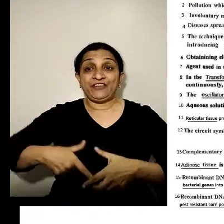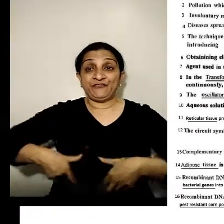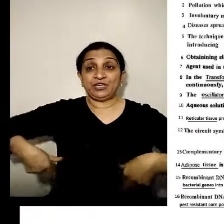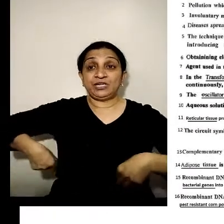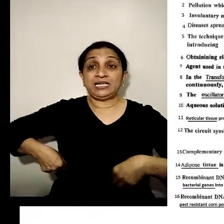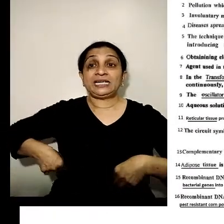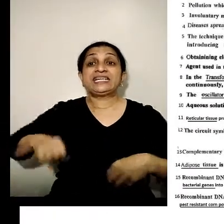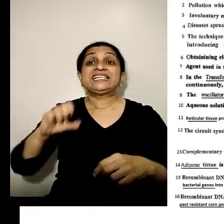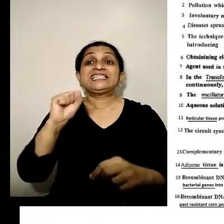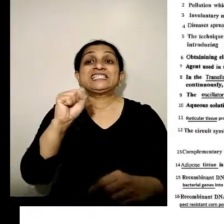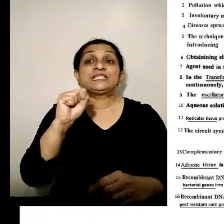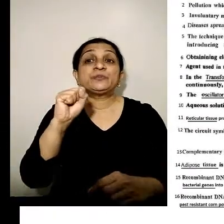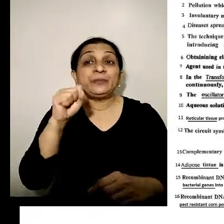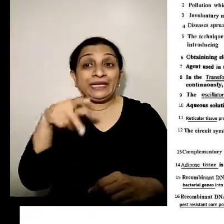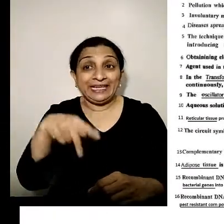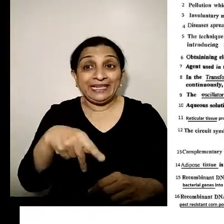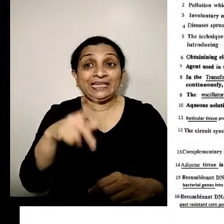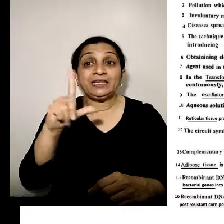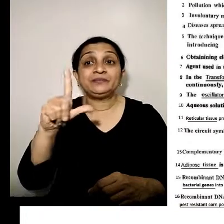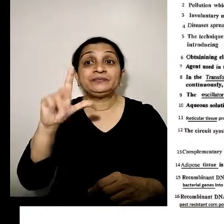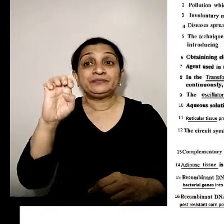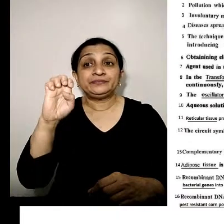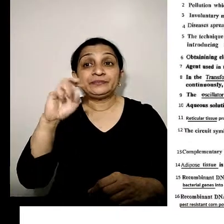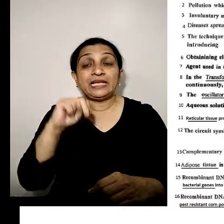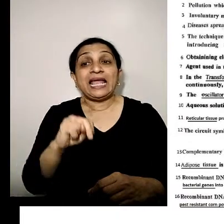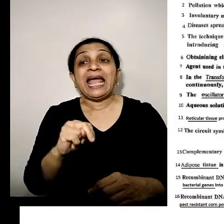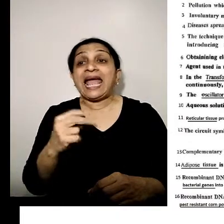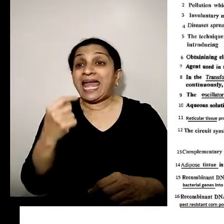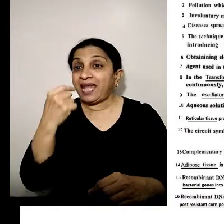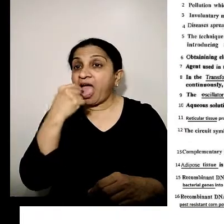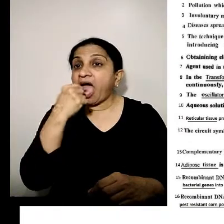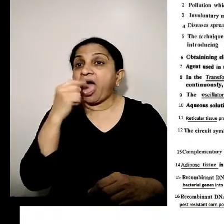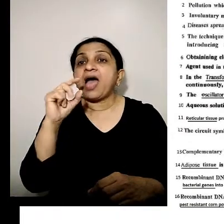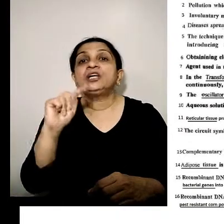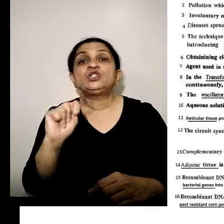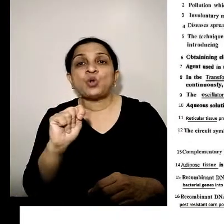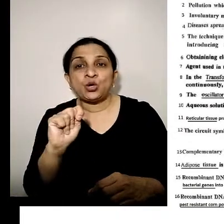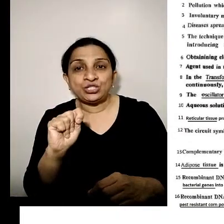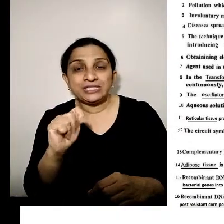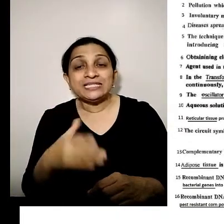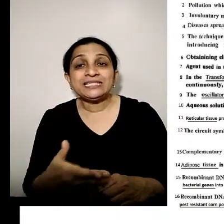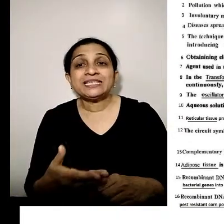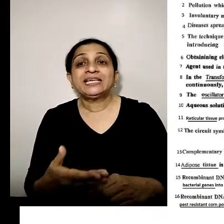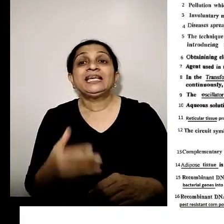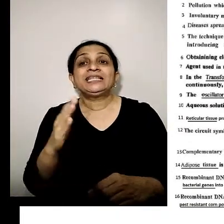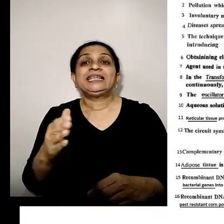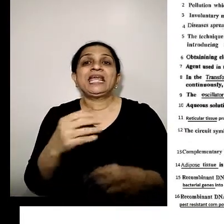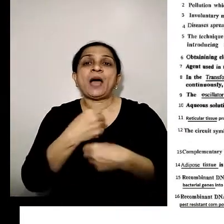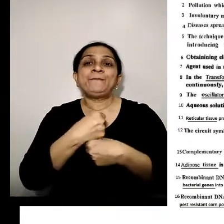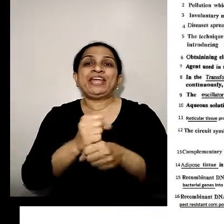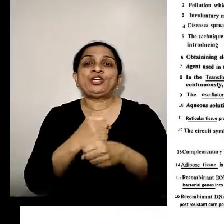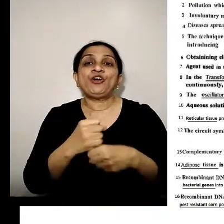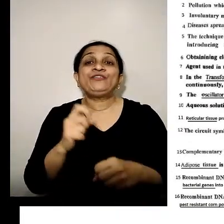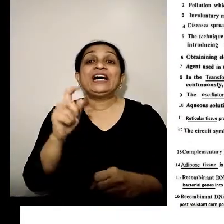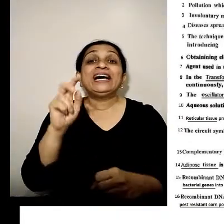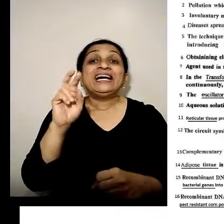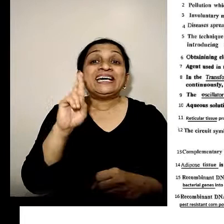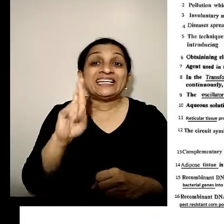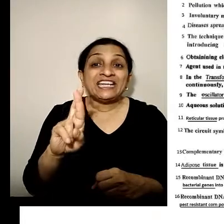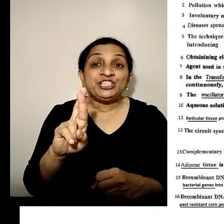The liver, spleen and tonsils They are made